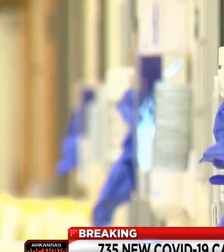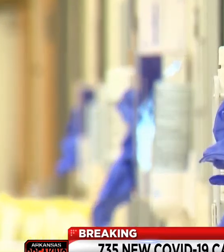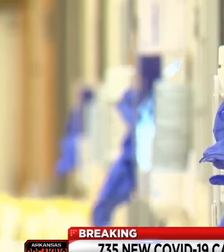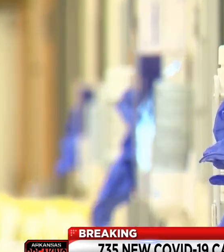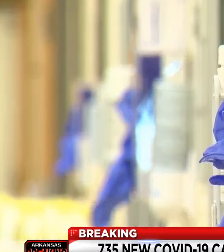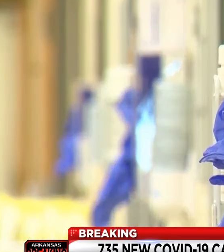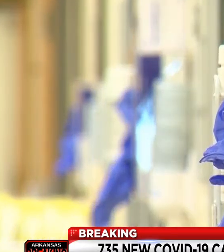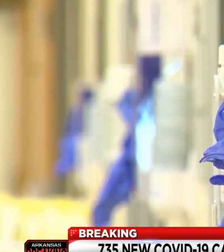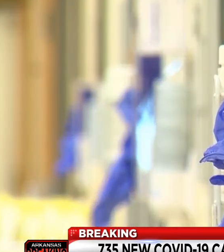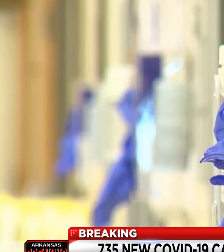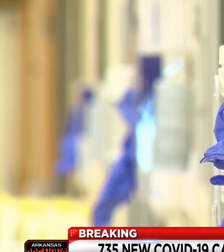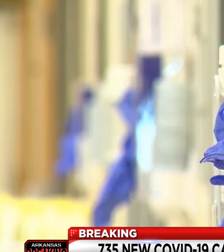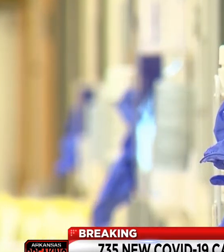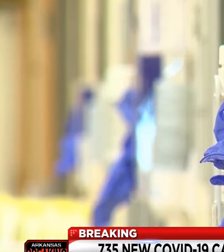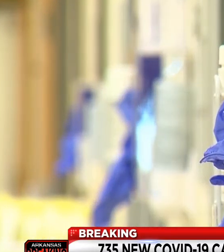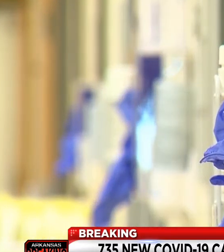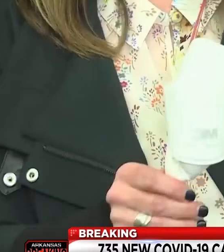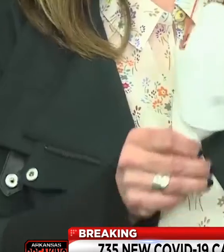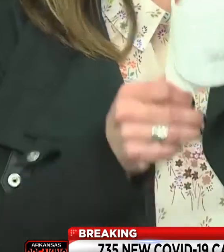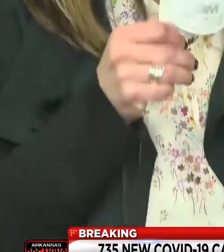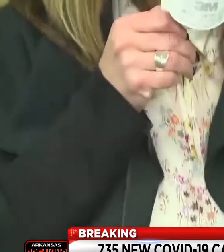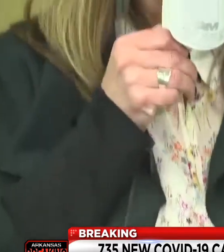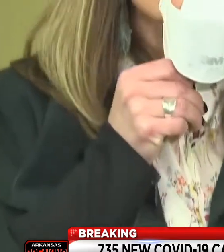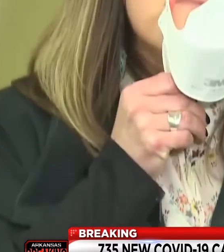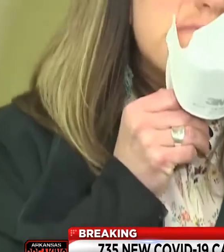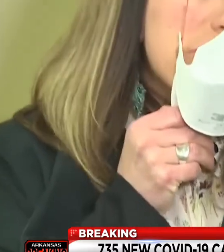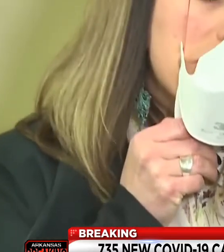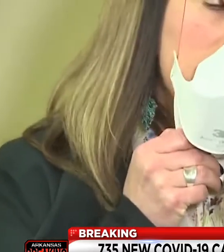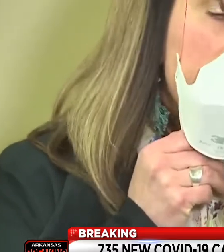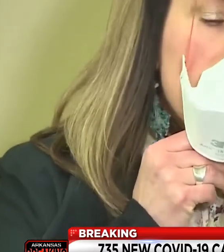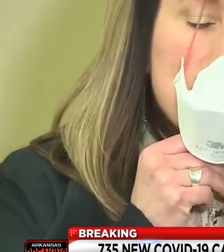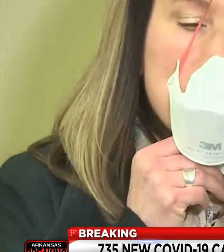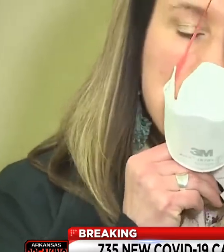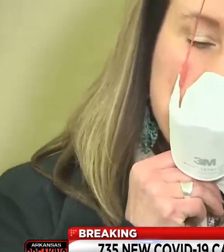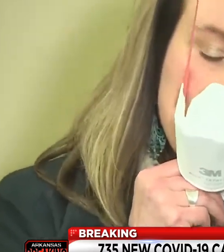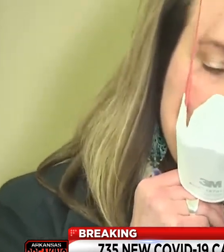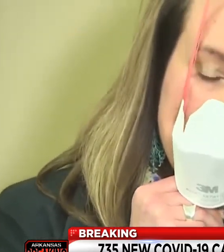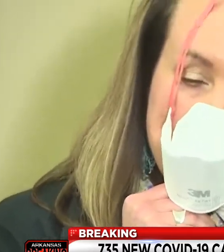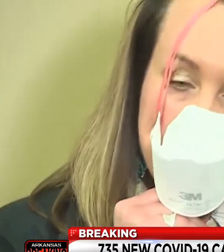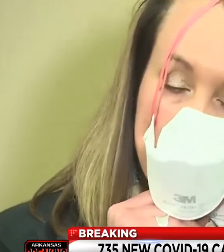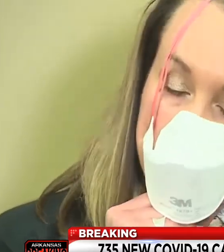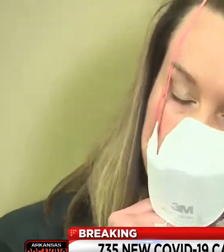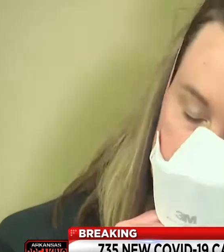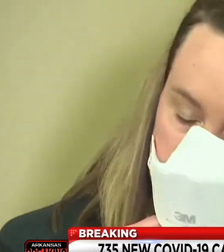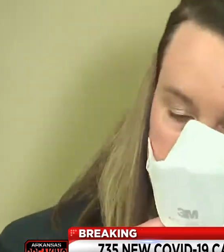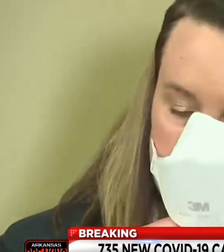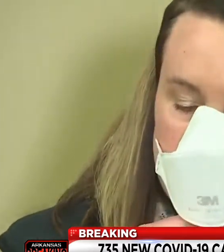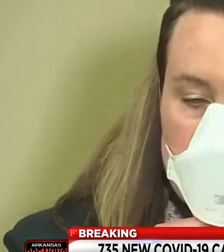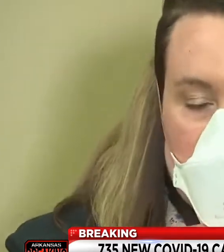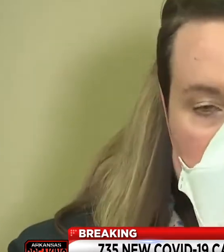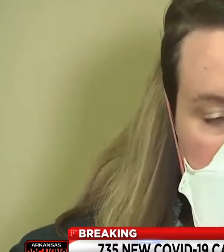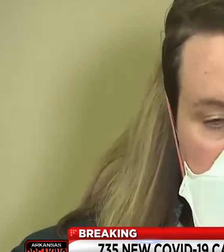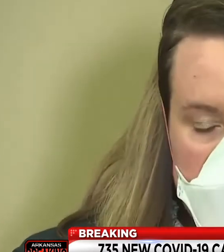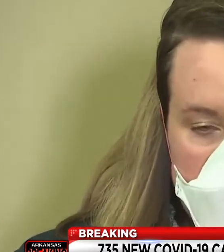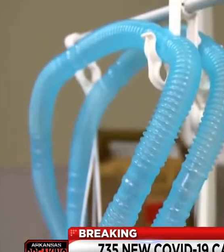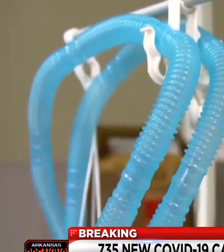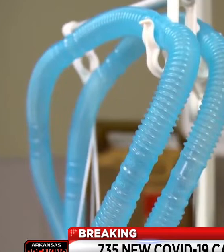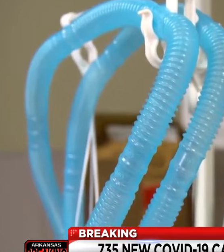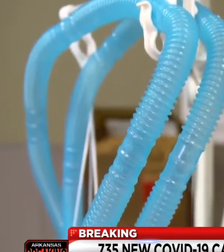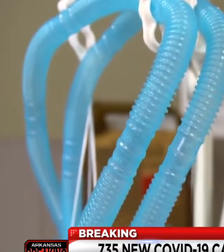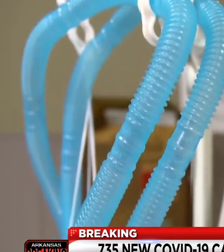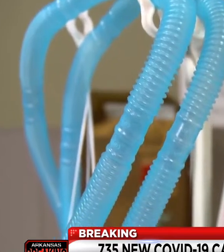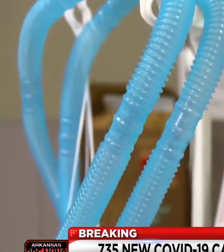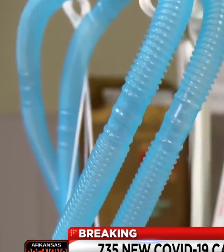Arkansas. That is an additional 7 from yesterday. And we have 514 people in the hospital right now. That's a decrease